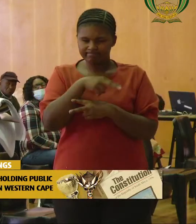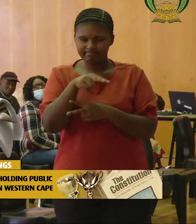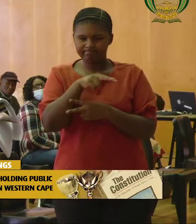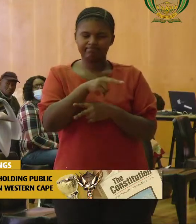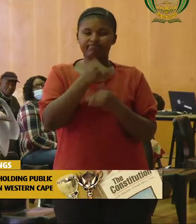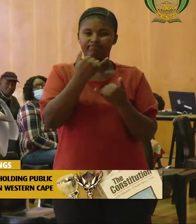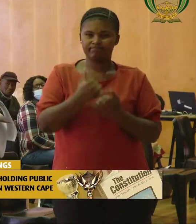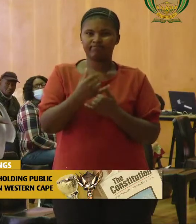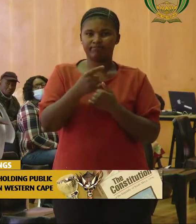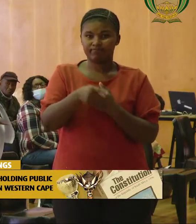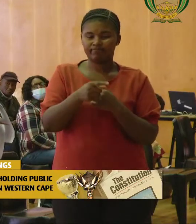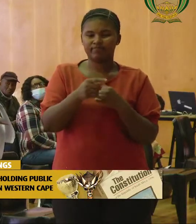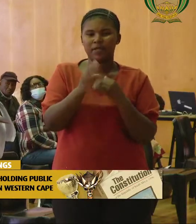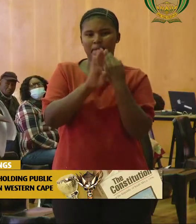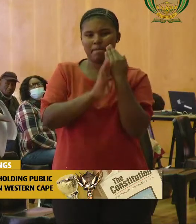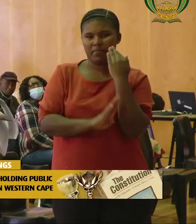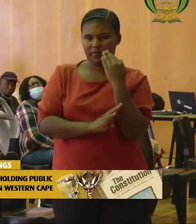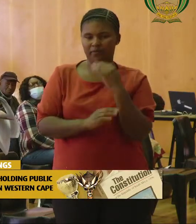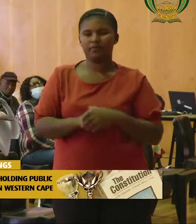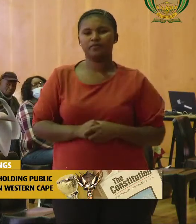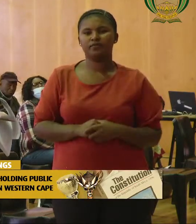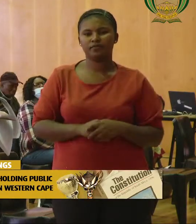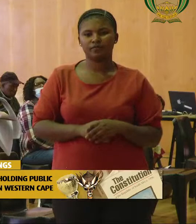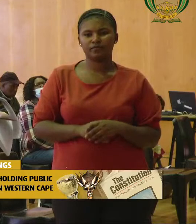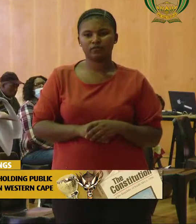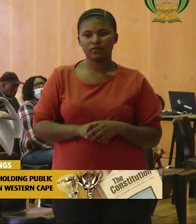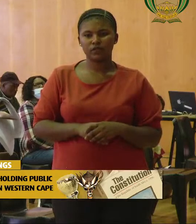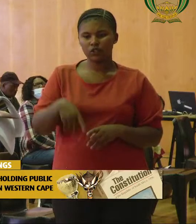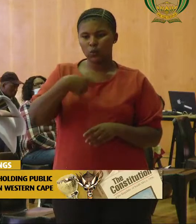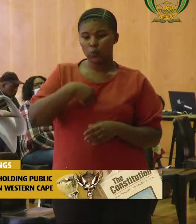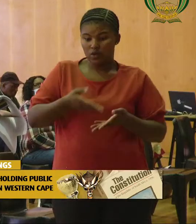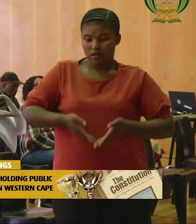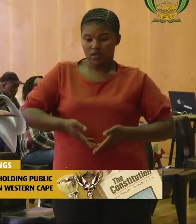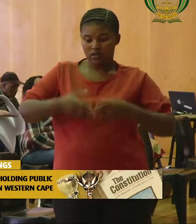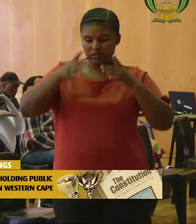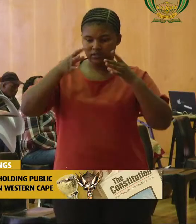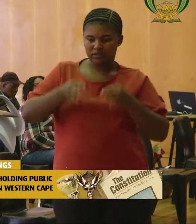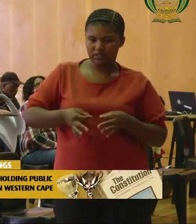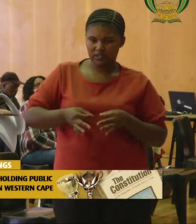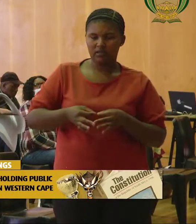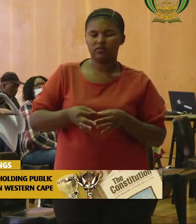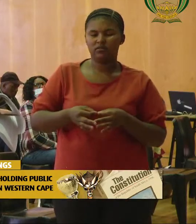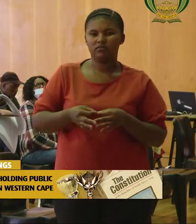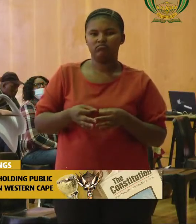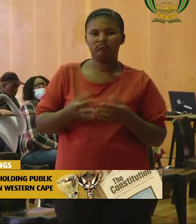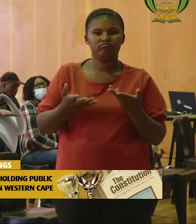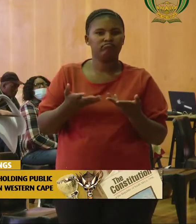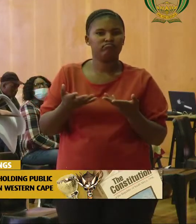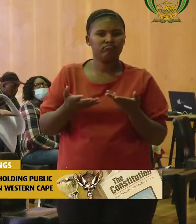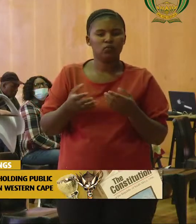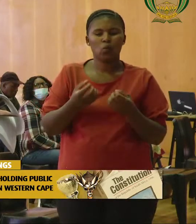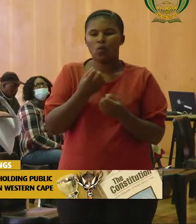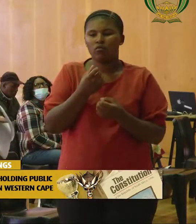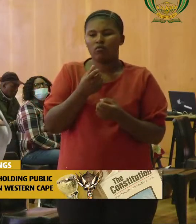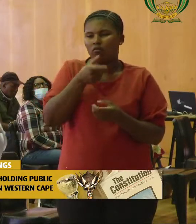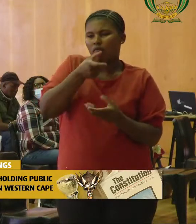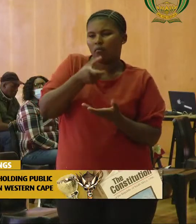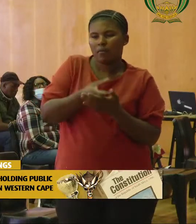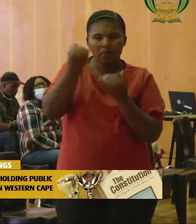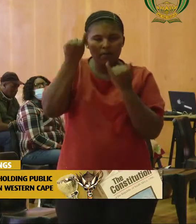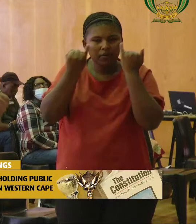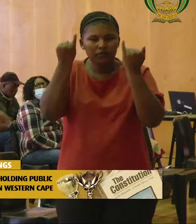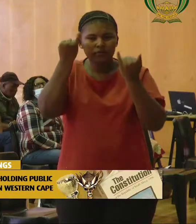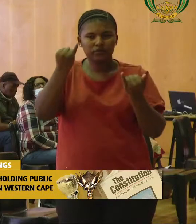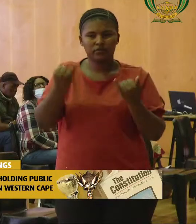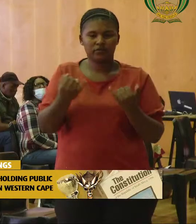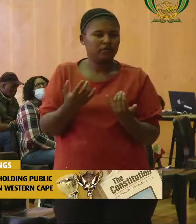constitutionality of the Amendment Bill. The fact that we are here to decide on a minority opinion speaks volumes